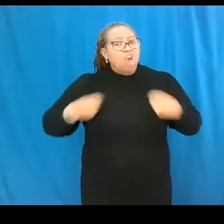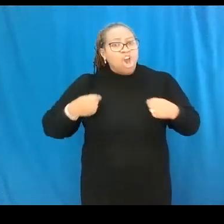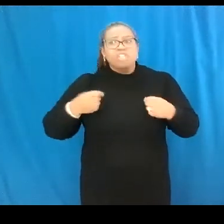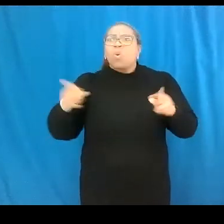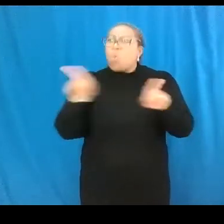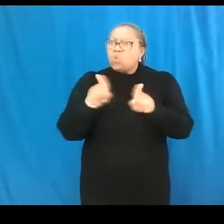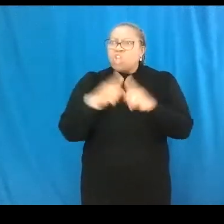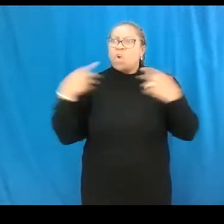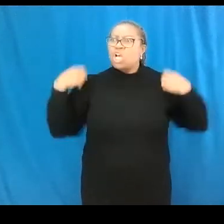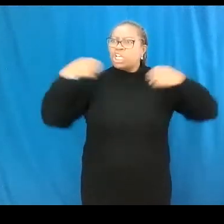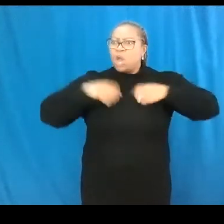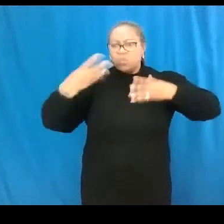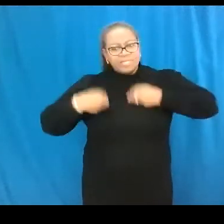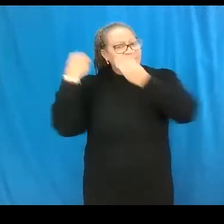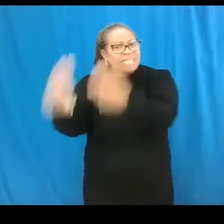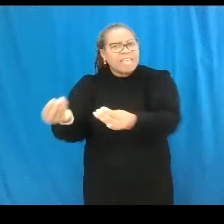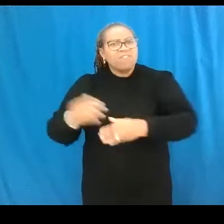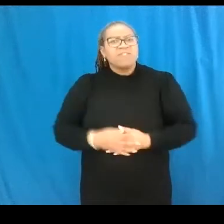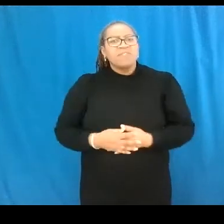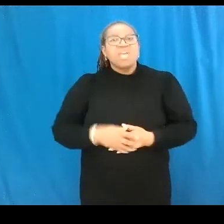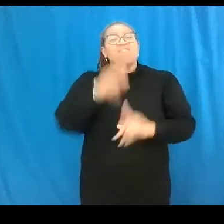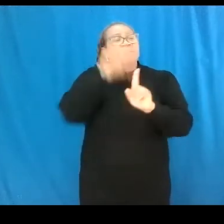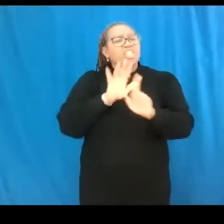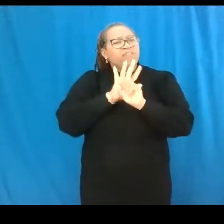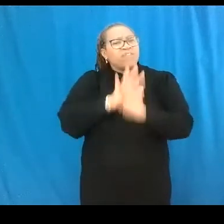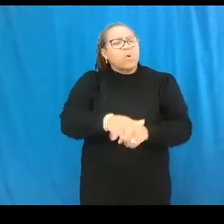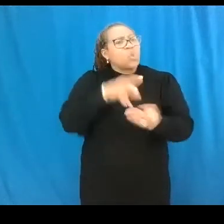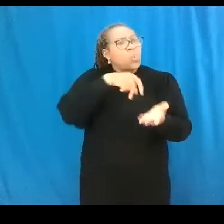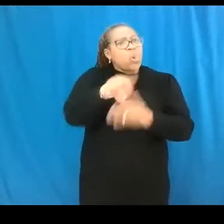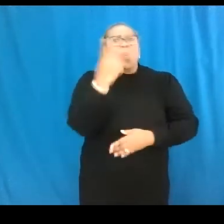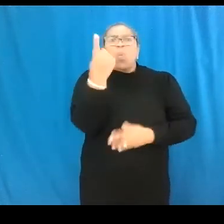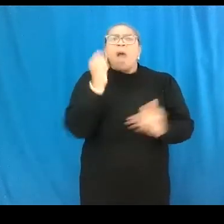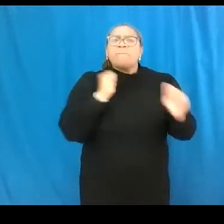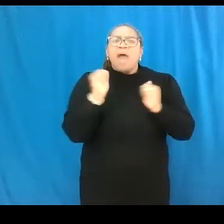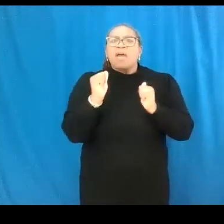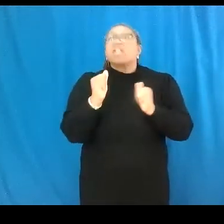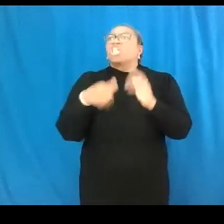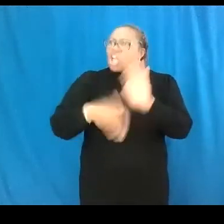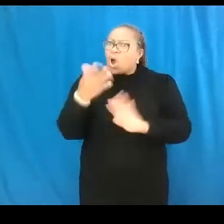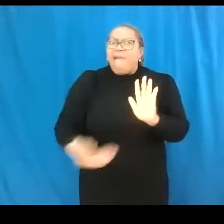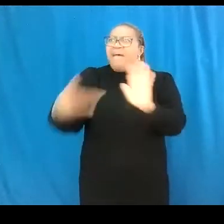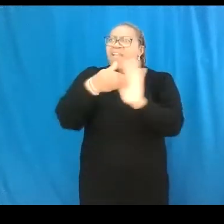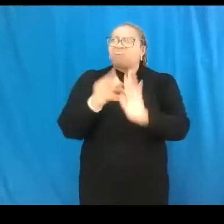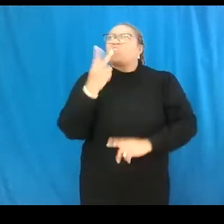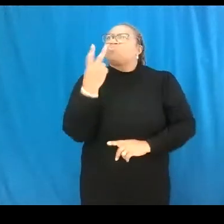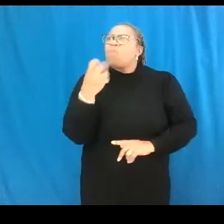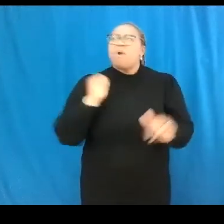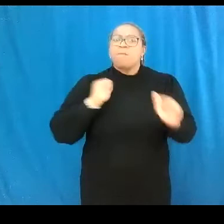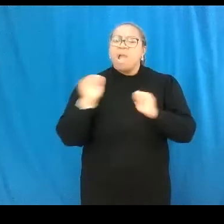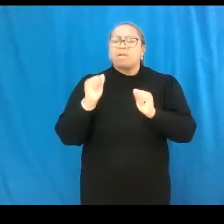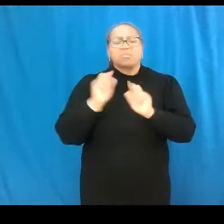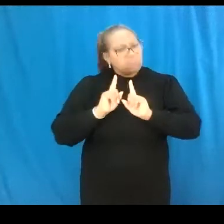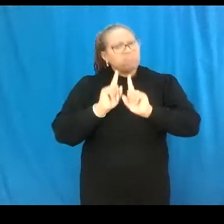as well. If anyone forces you to go 1 mile, go with them 2 miles. Give to the one who asks you, and do not